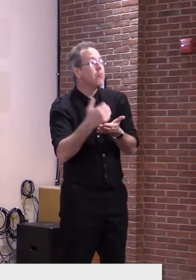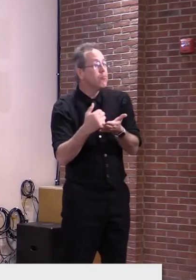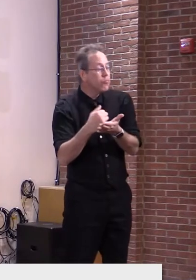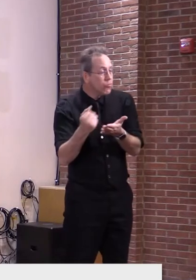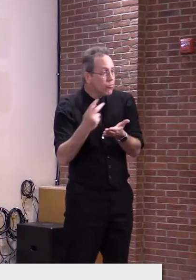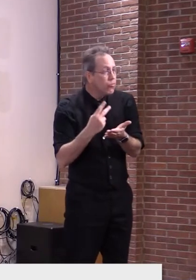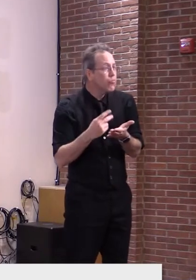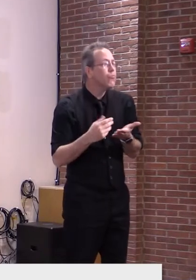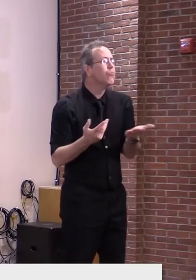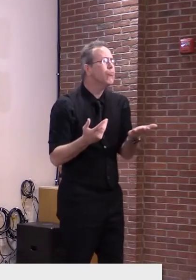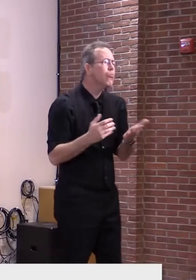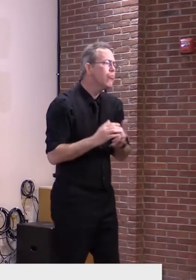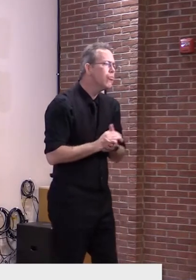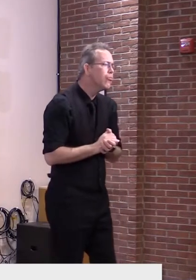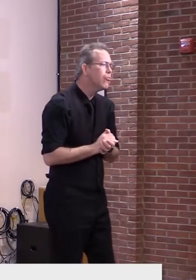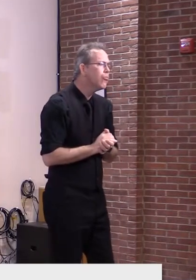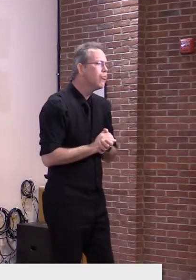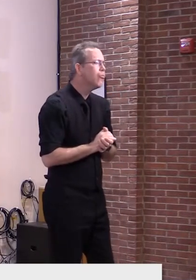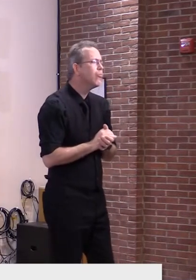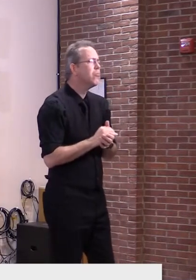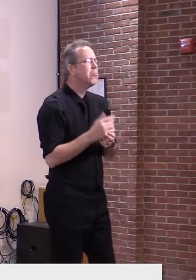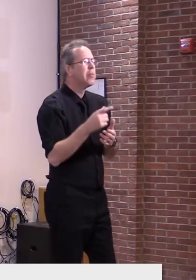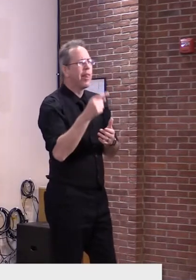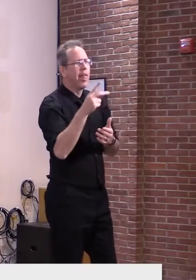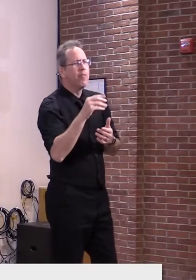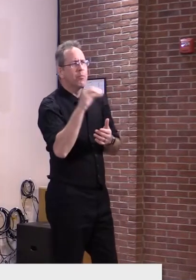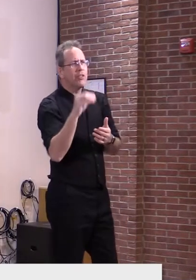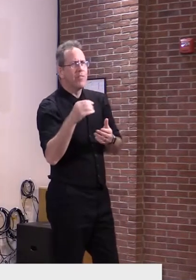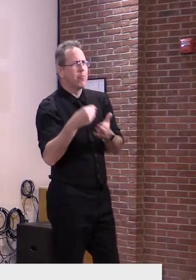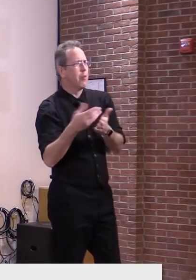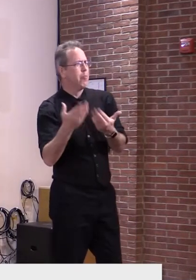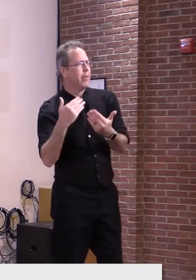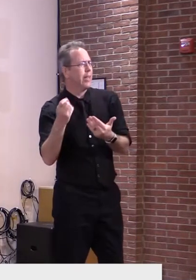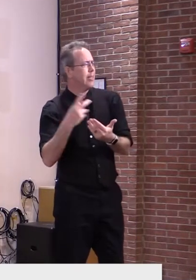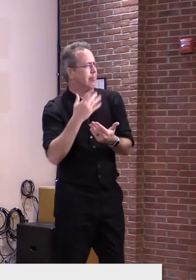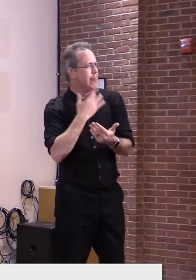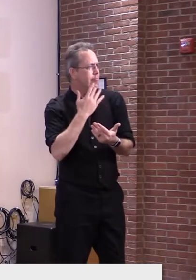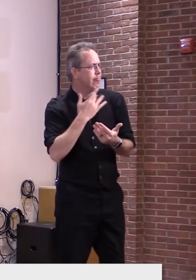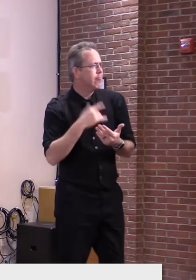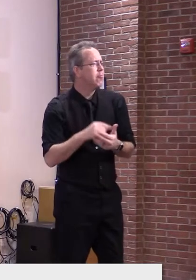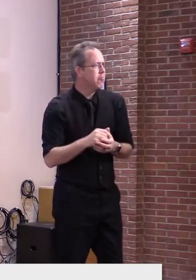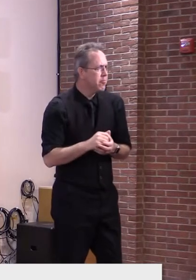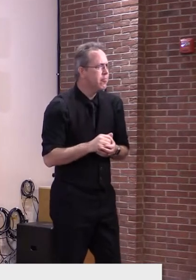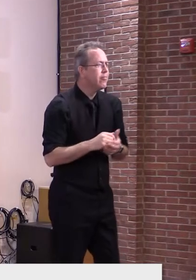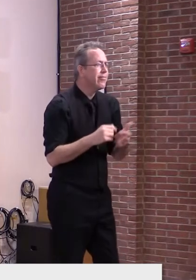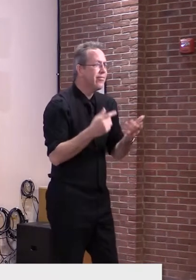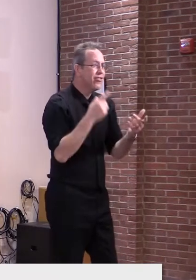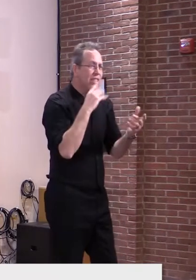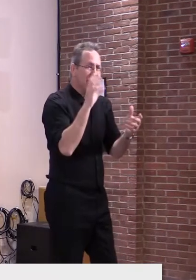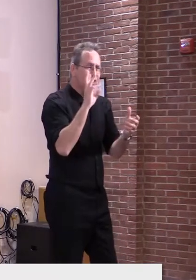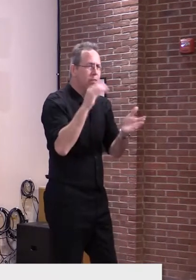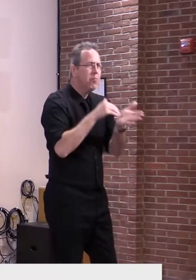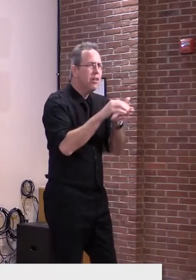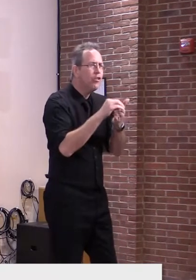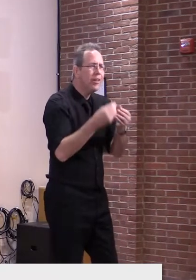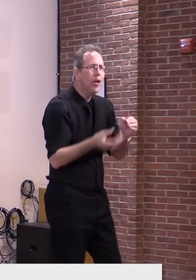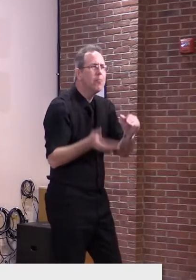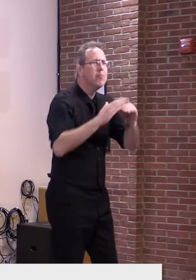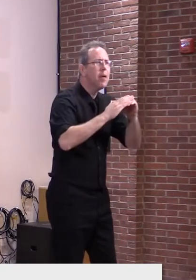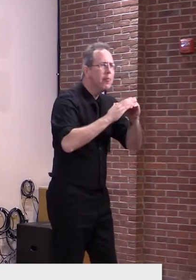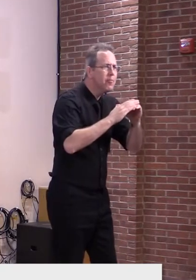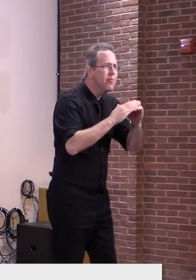basis points or 0.5%. That resulted in a $600 million increase to our unfunded